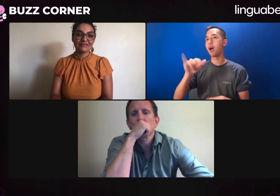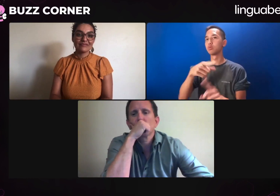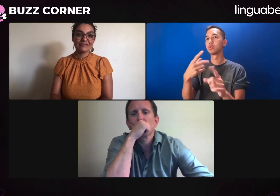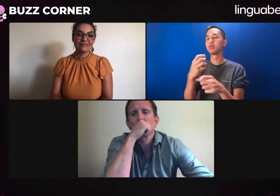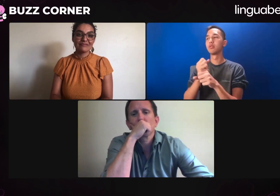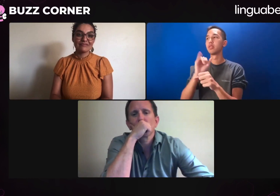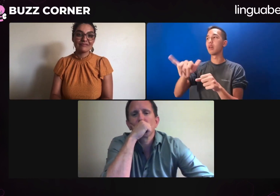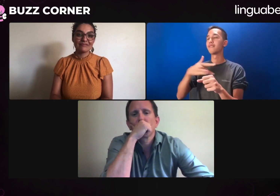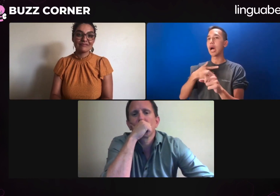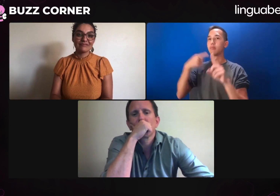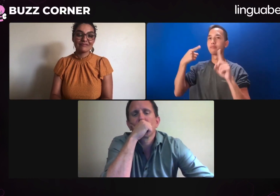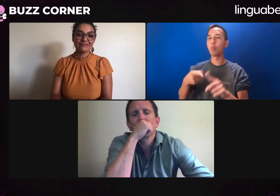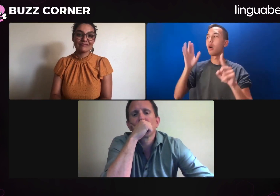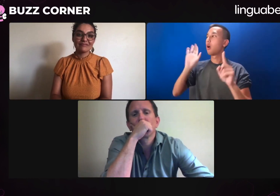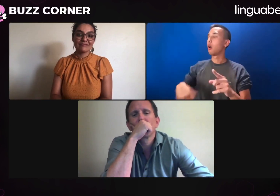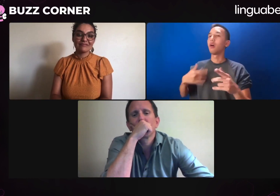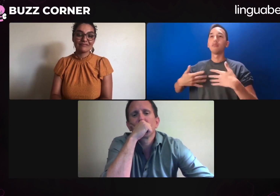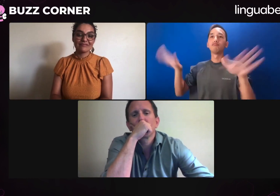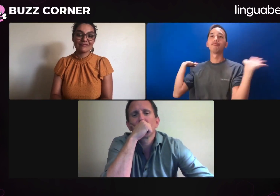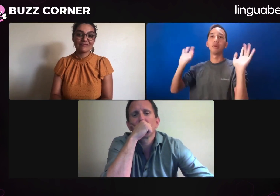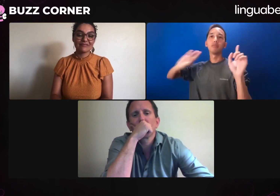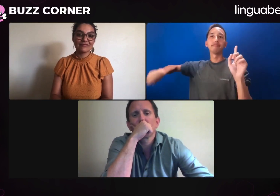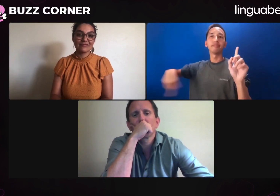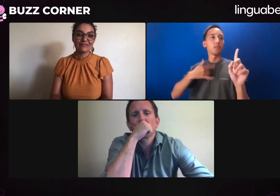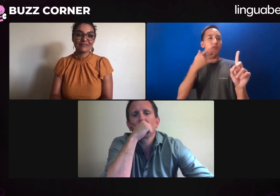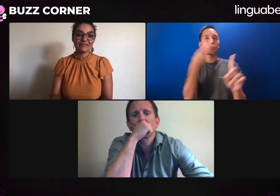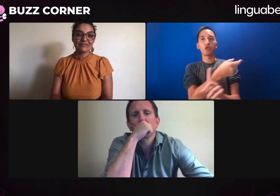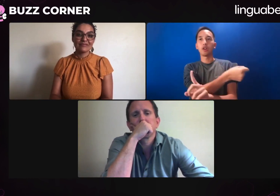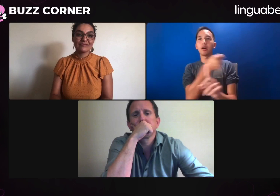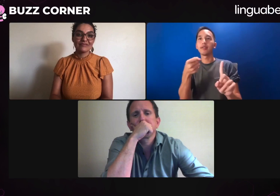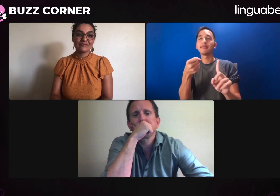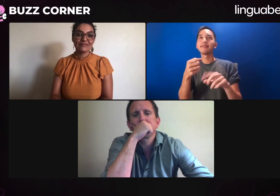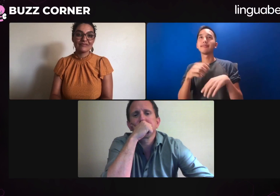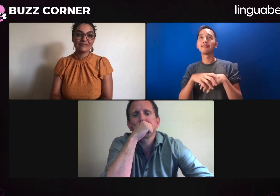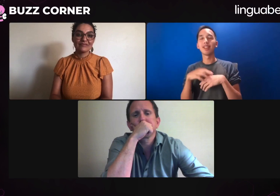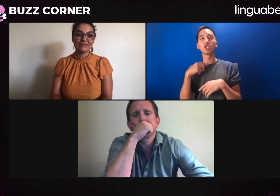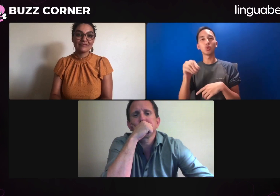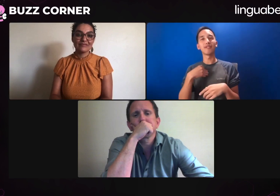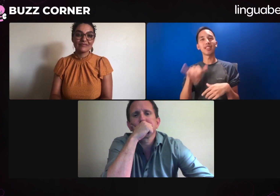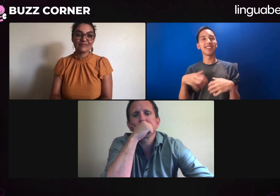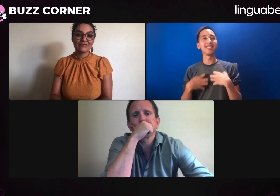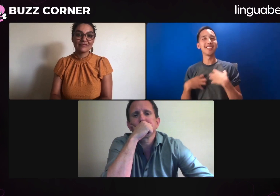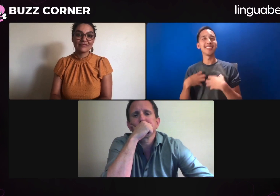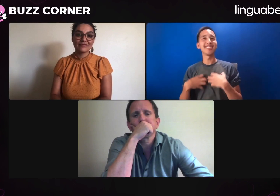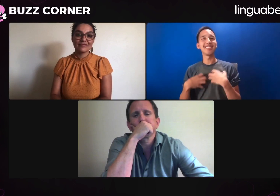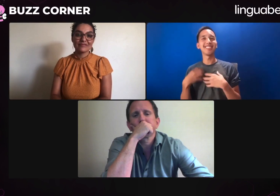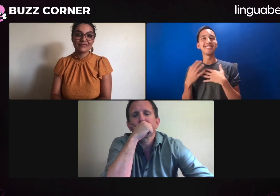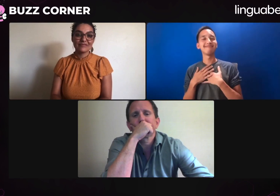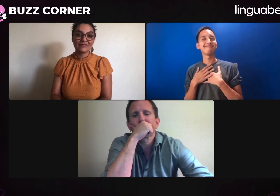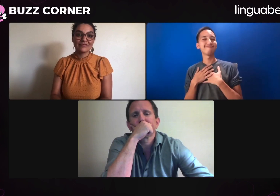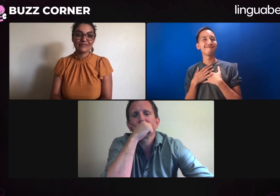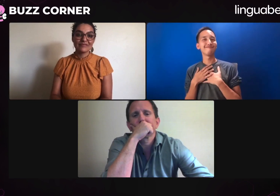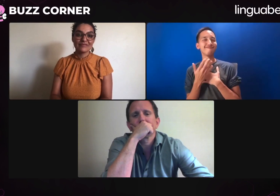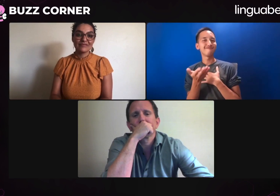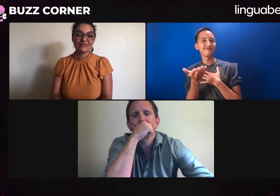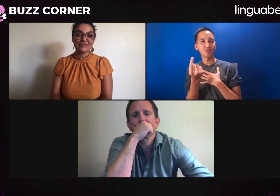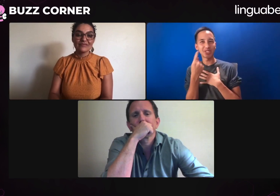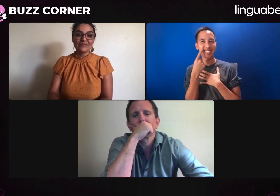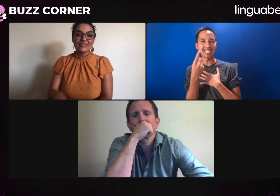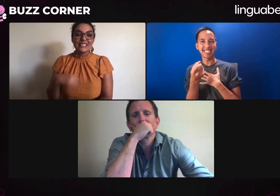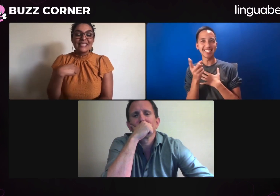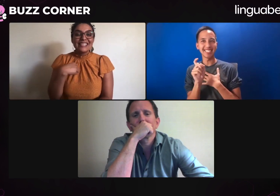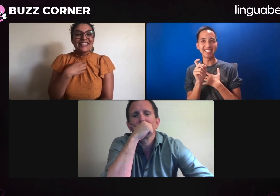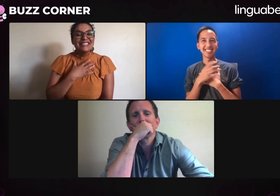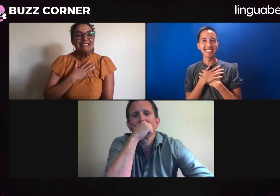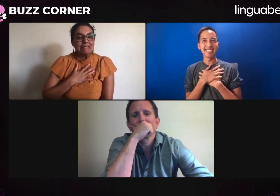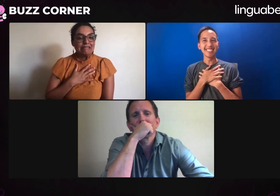sure where or why people get to that feeling and say, forget it, I'm going to just choose this one person. So it